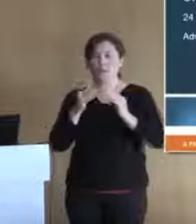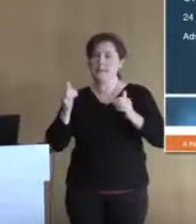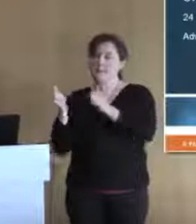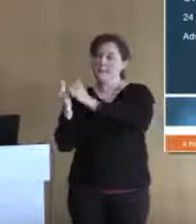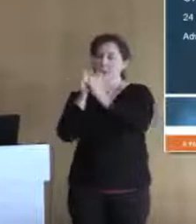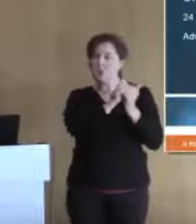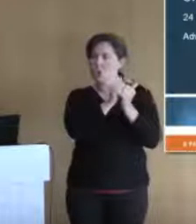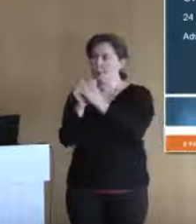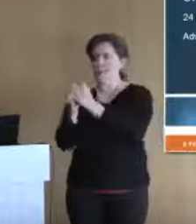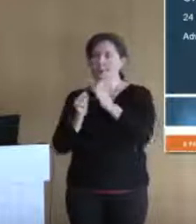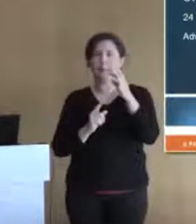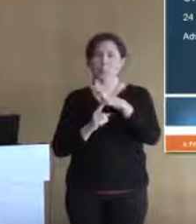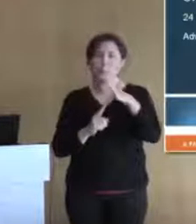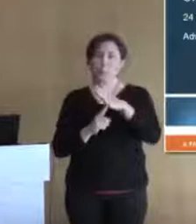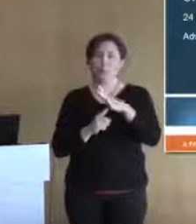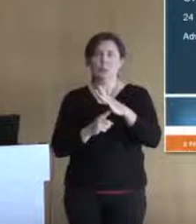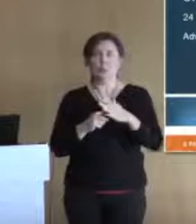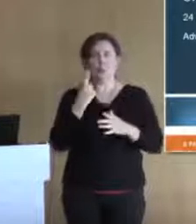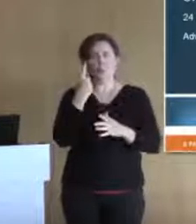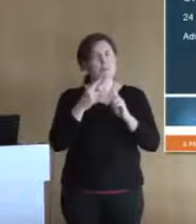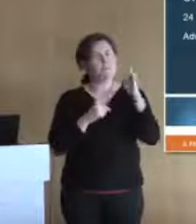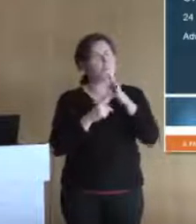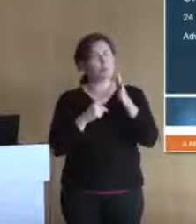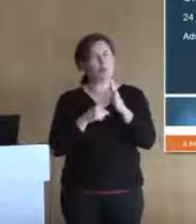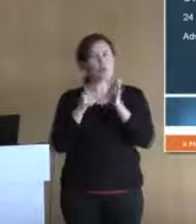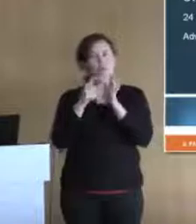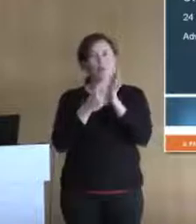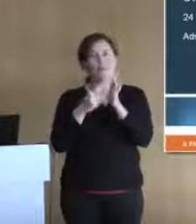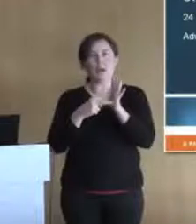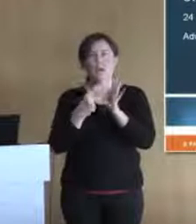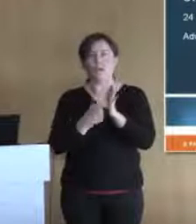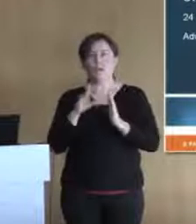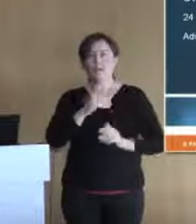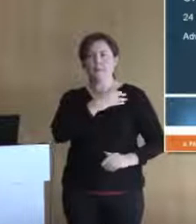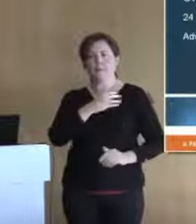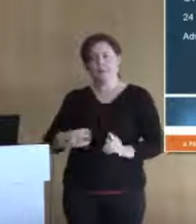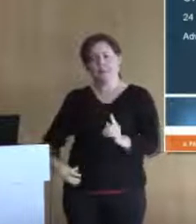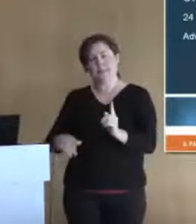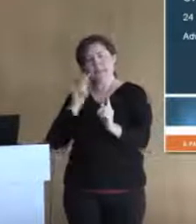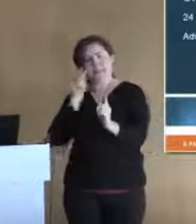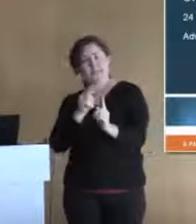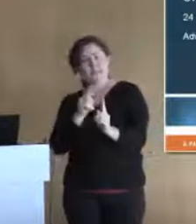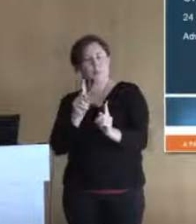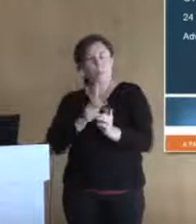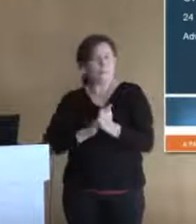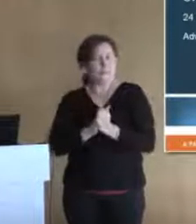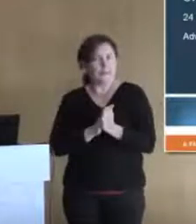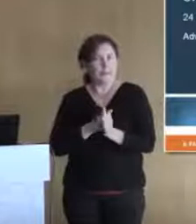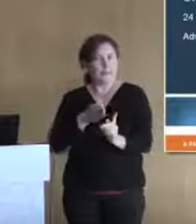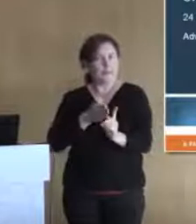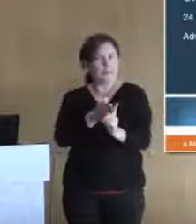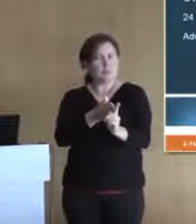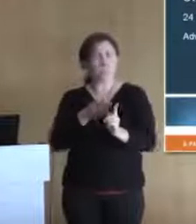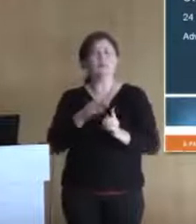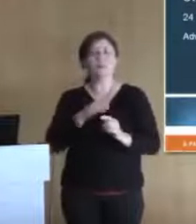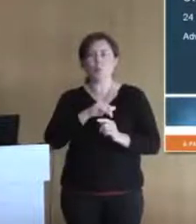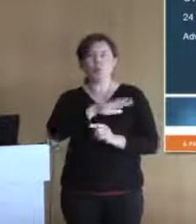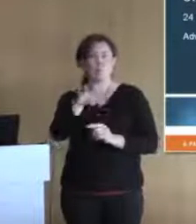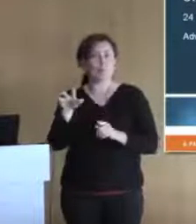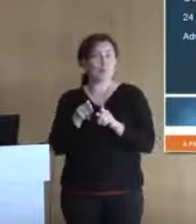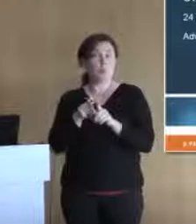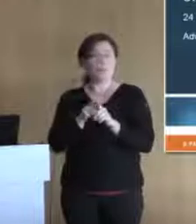the community housing sector, the homelessness sector, and the department, and we're very focused on the partnership